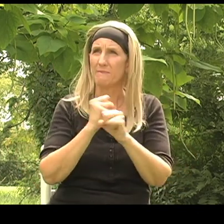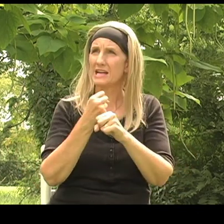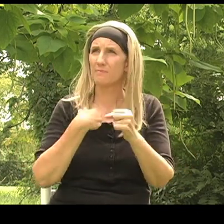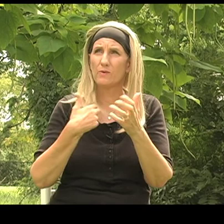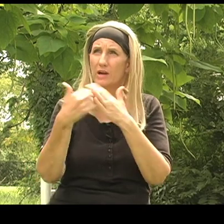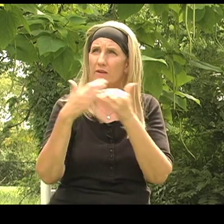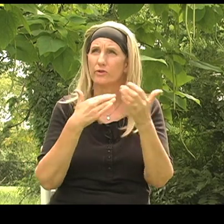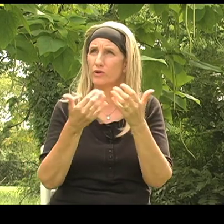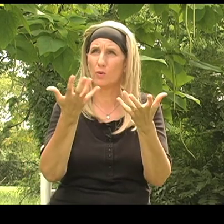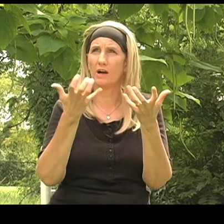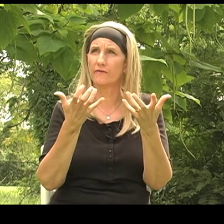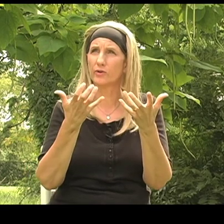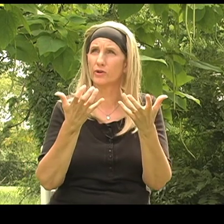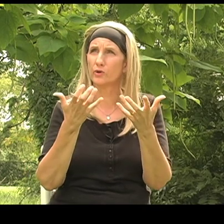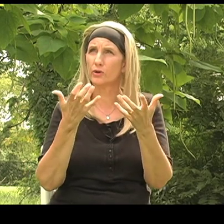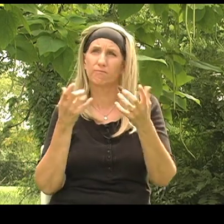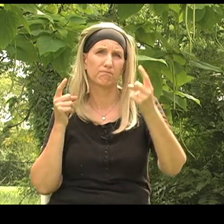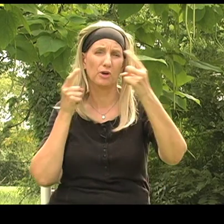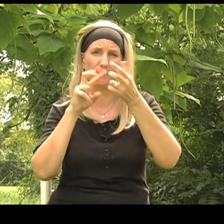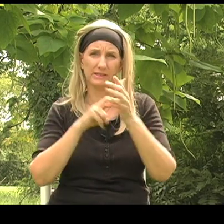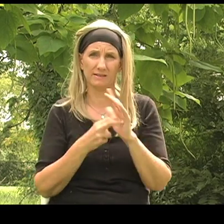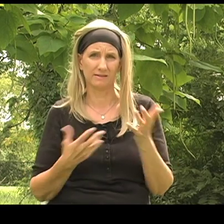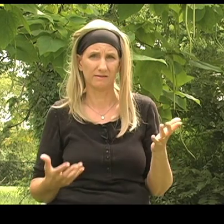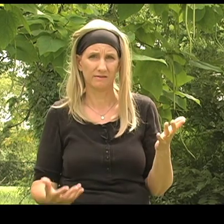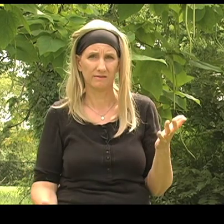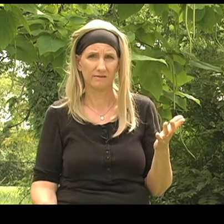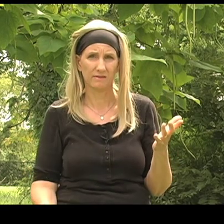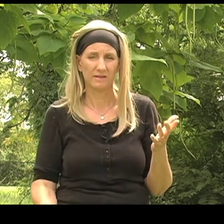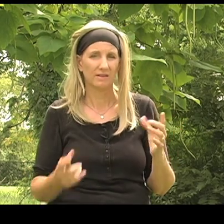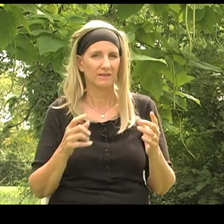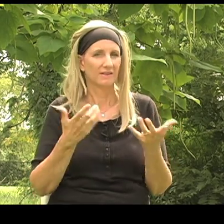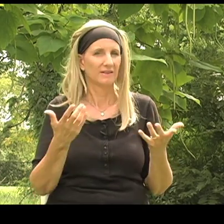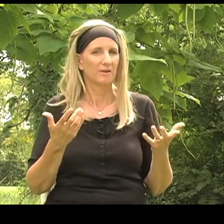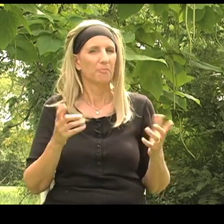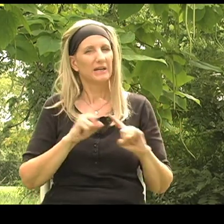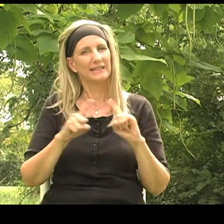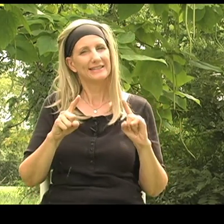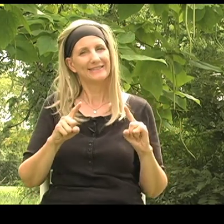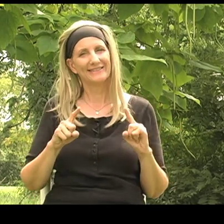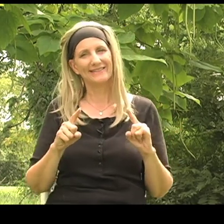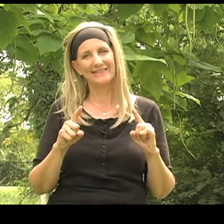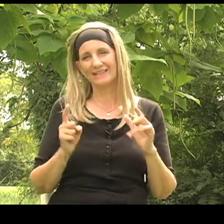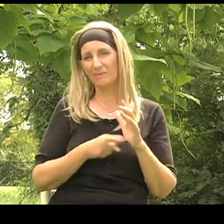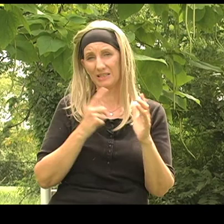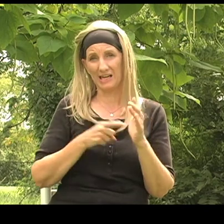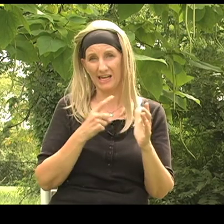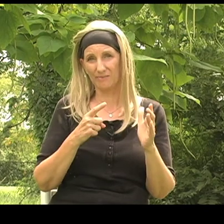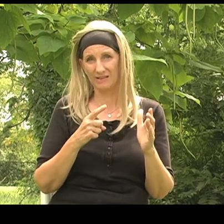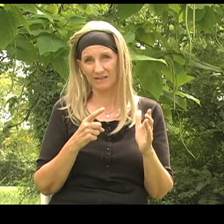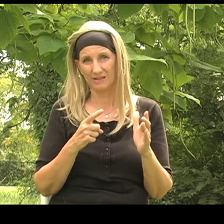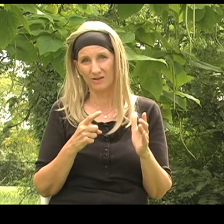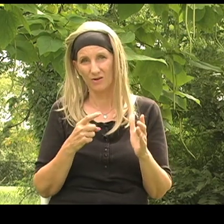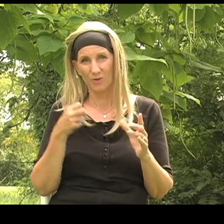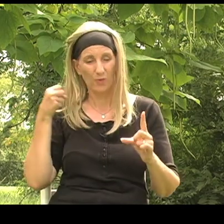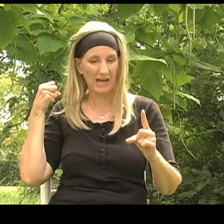Make me whatever you want for your purposes. But sometimes we